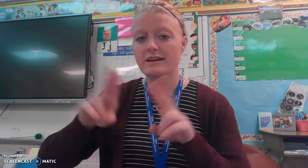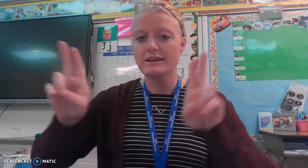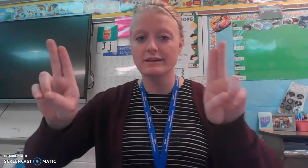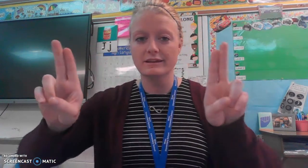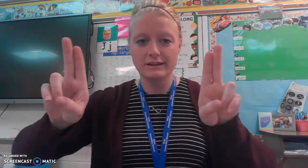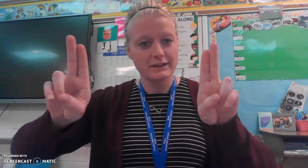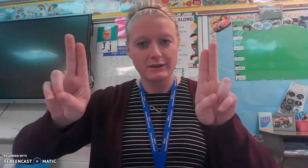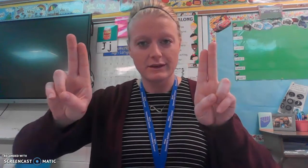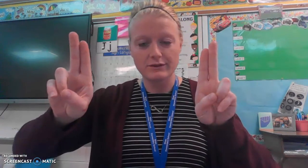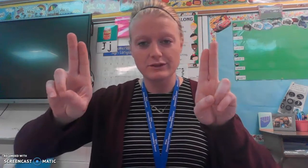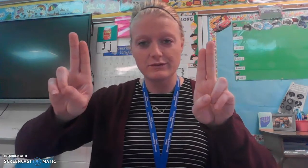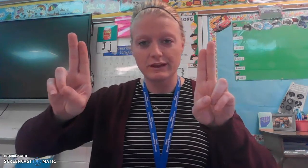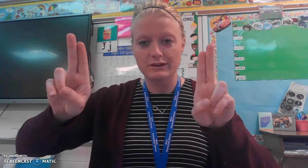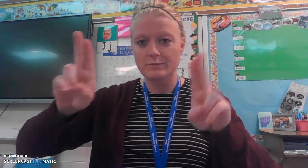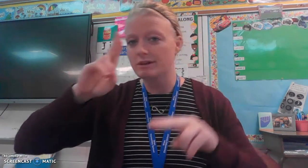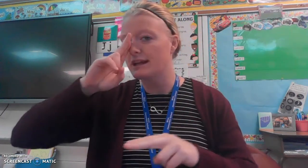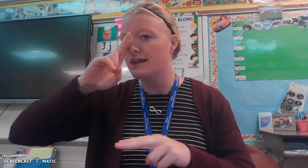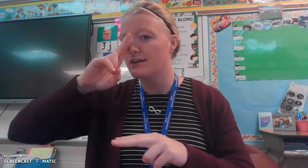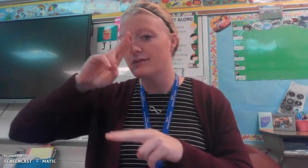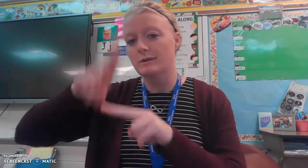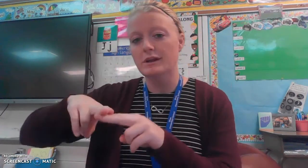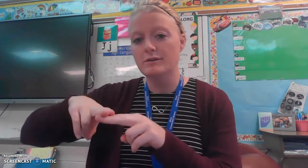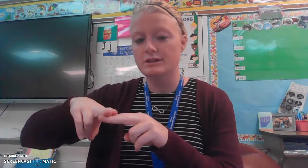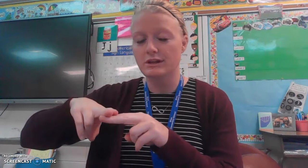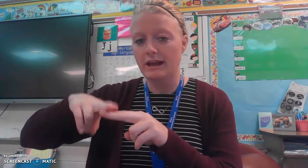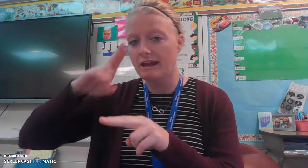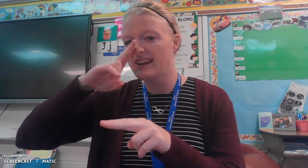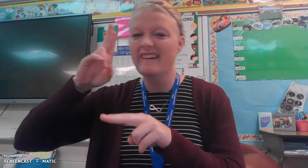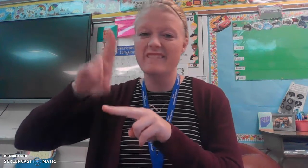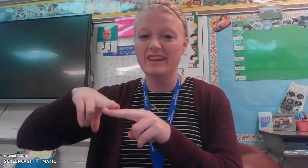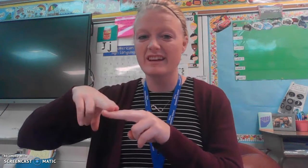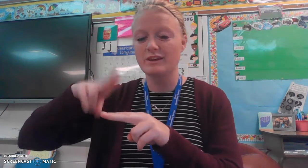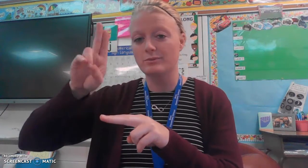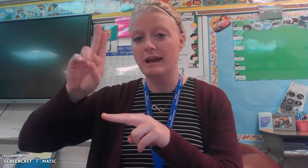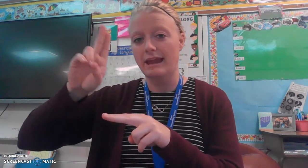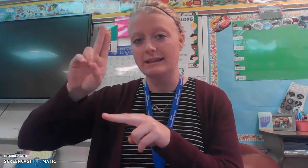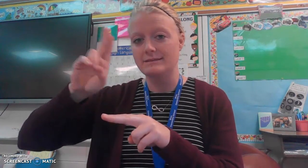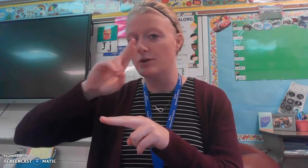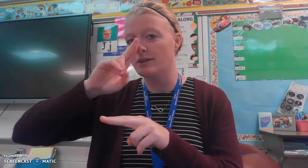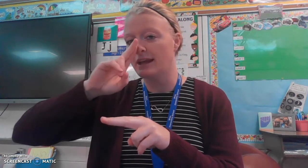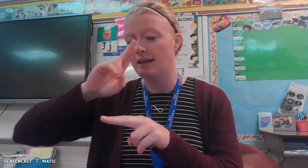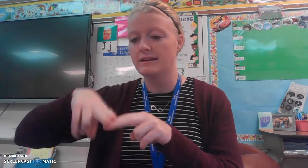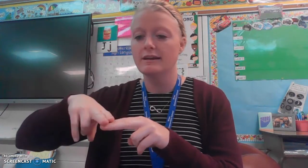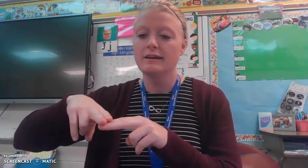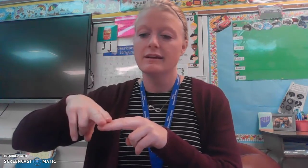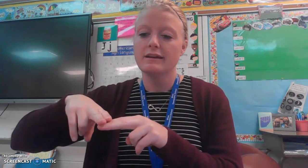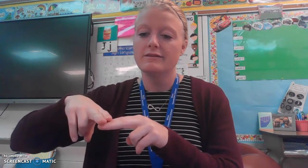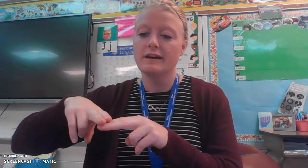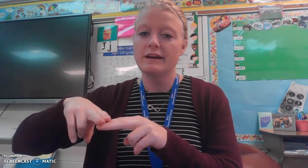fun. You have your 2 fingers put together from your nose to your hand. Fun, your right hand is moving again.